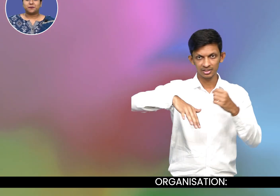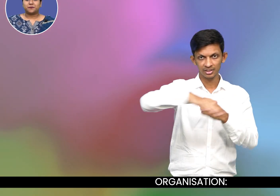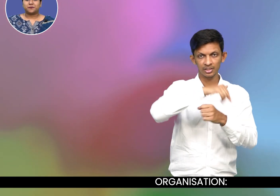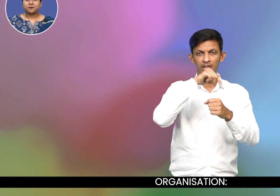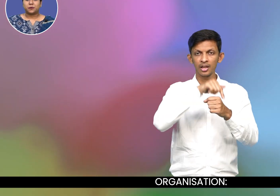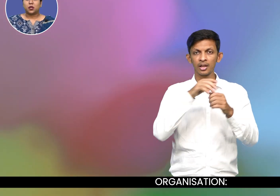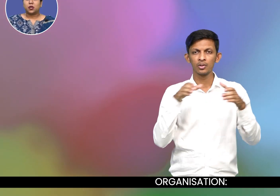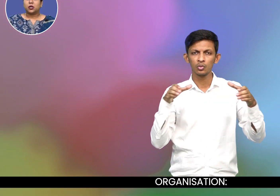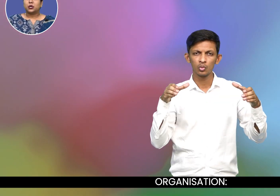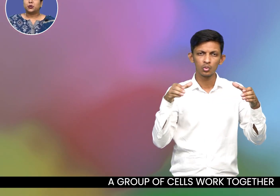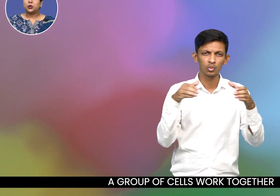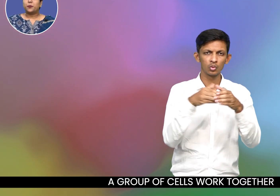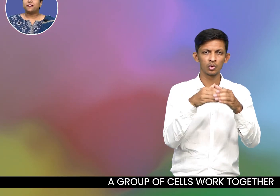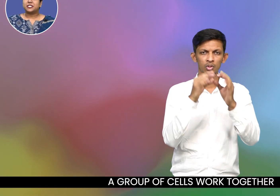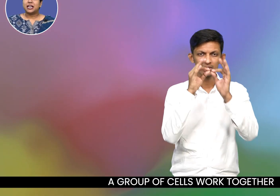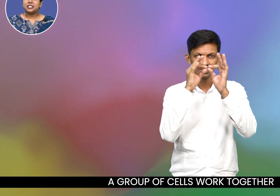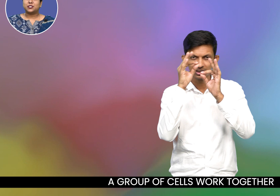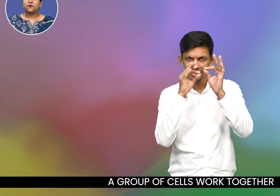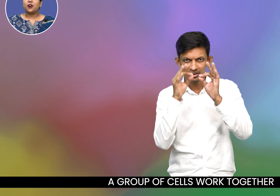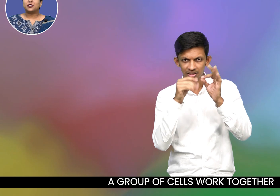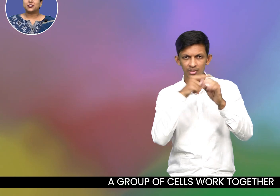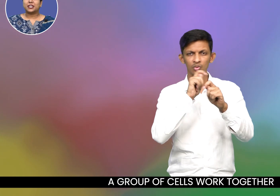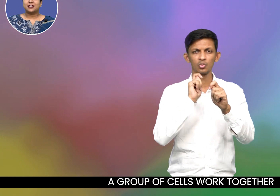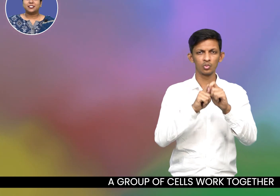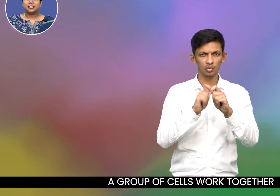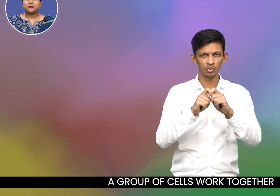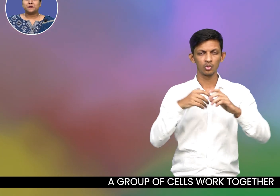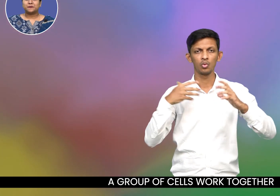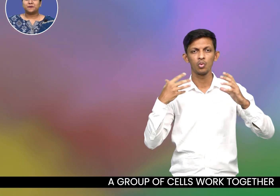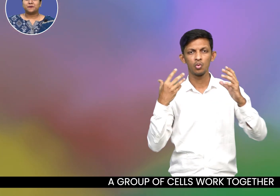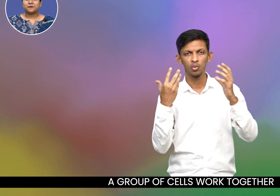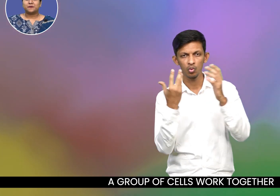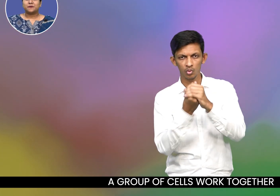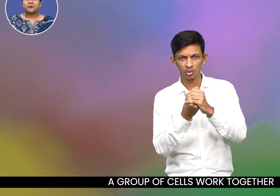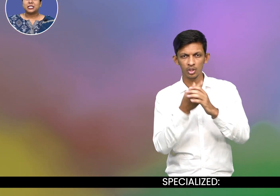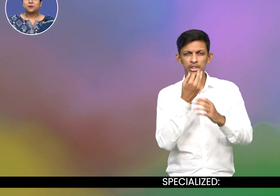Organization. Group of cells work together,